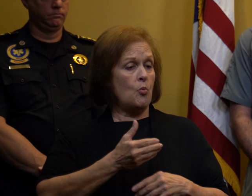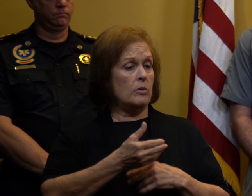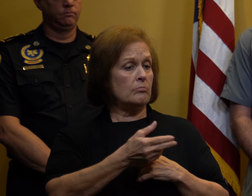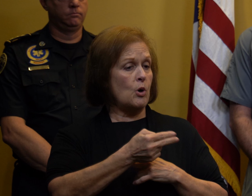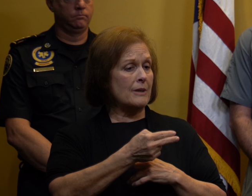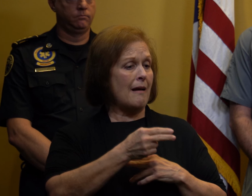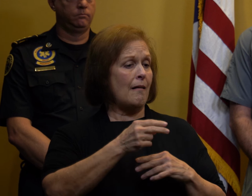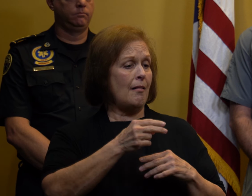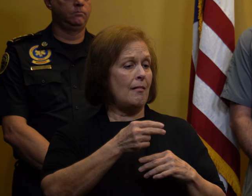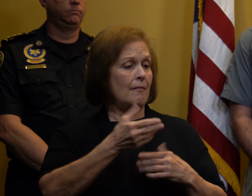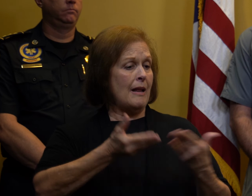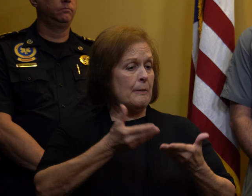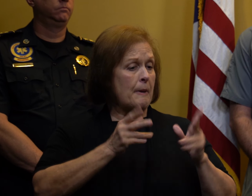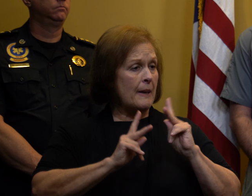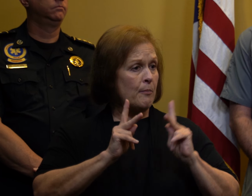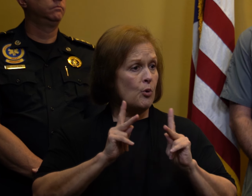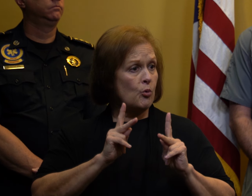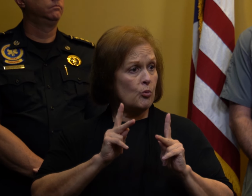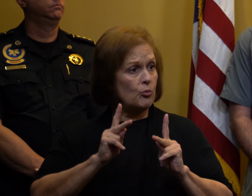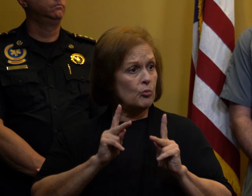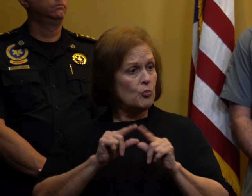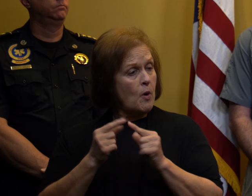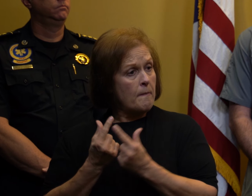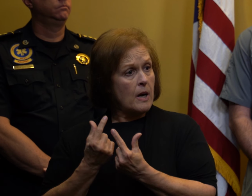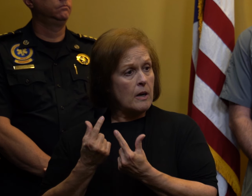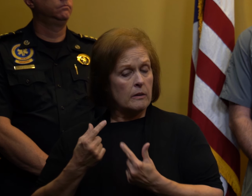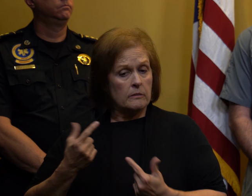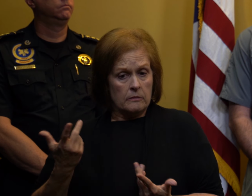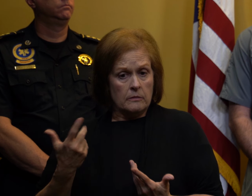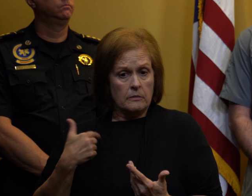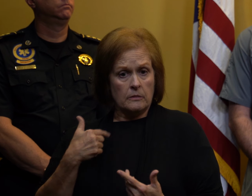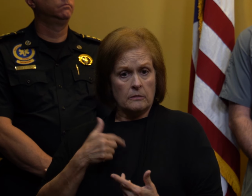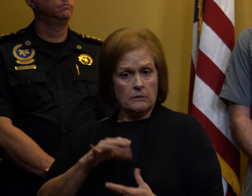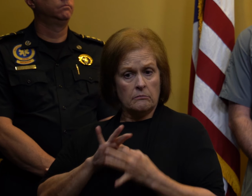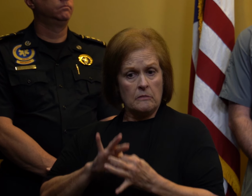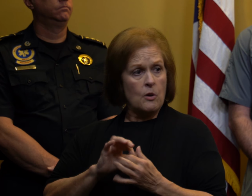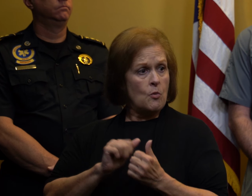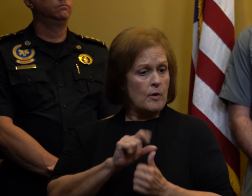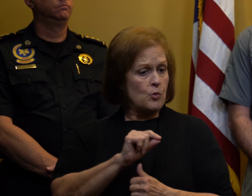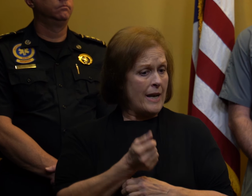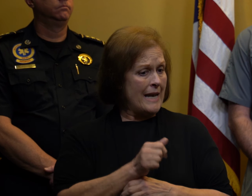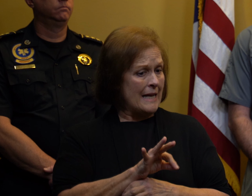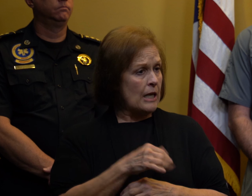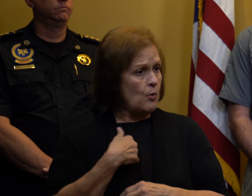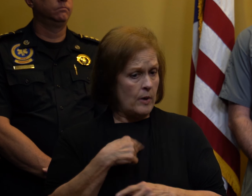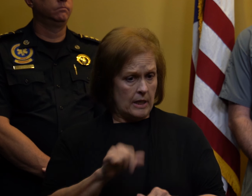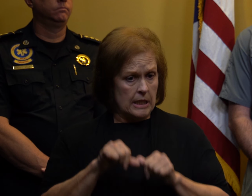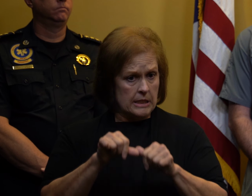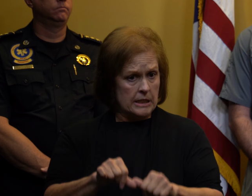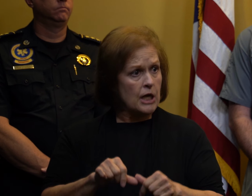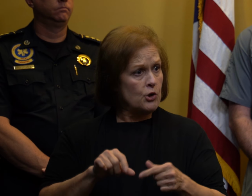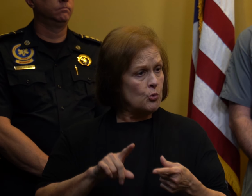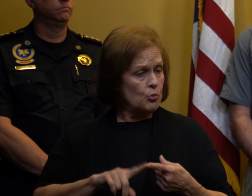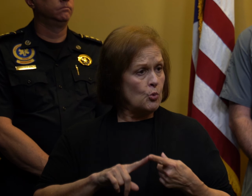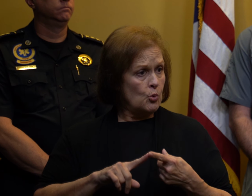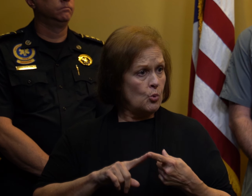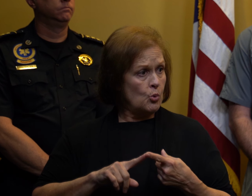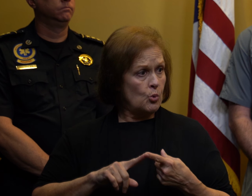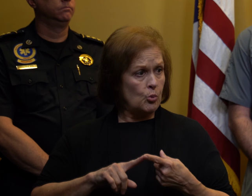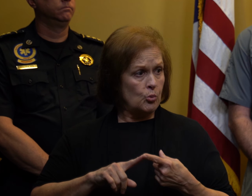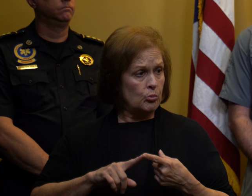in or briefed me. It looks like that our numbers are aligned with 2019. And so we're continuing to be on the path to host